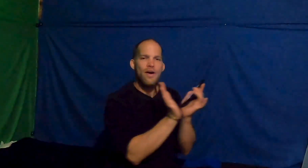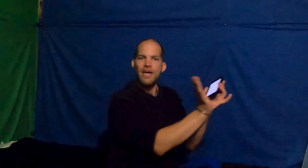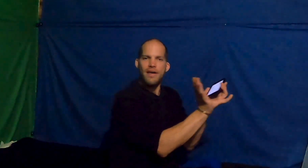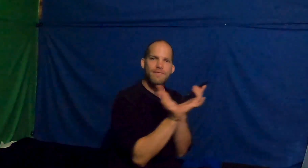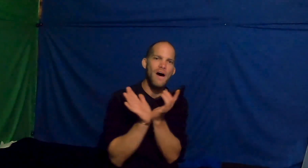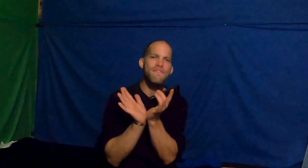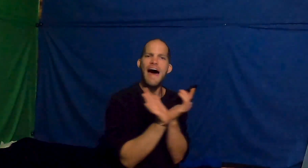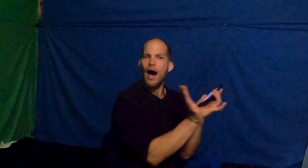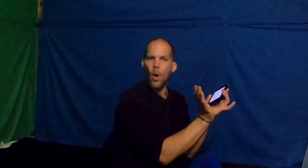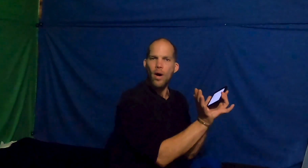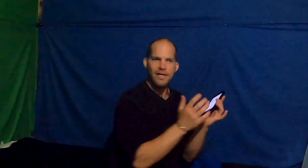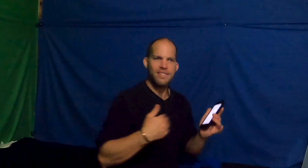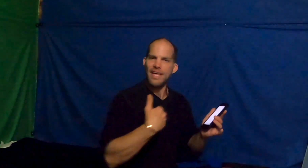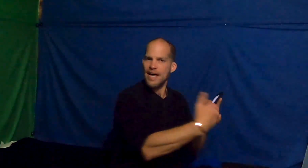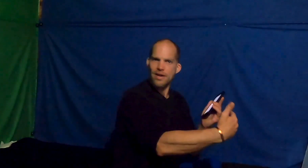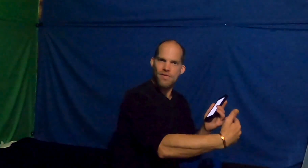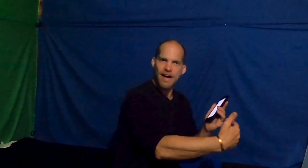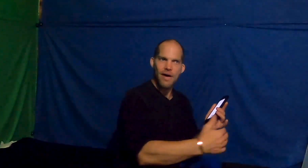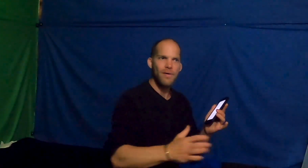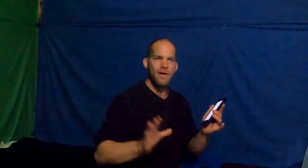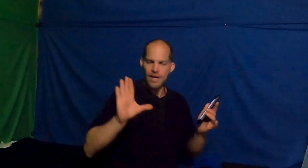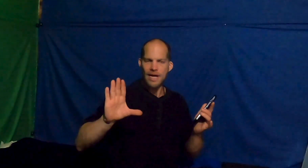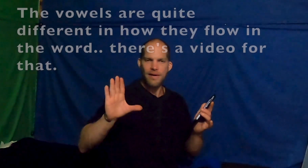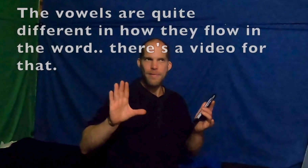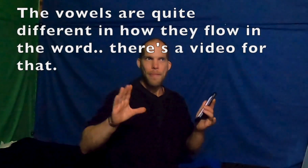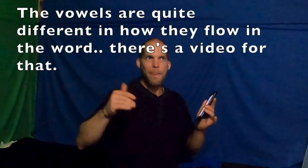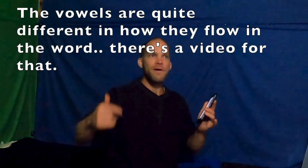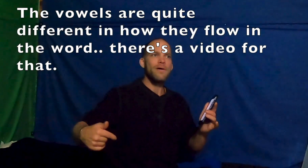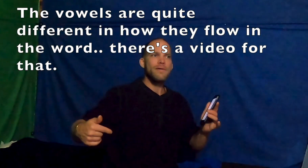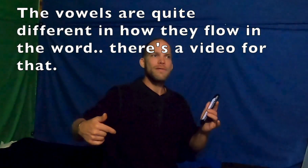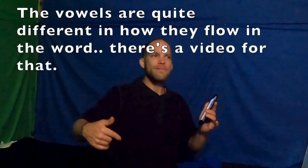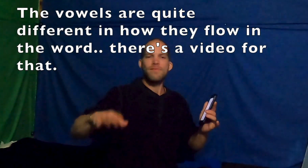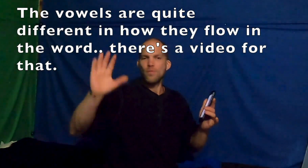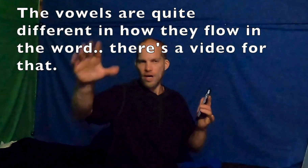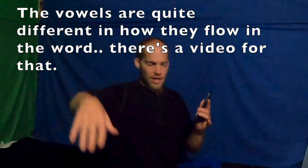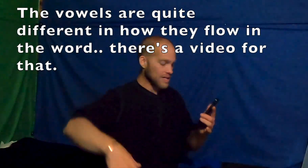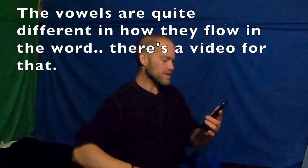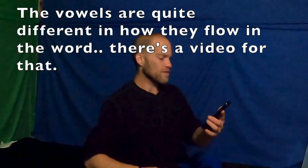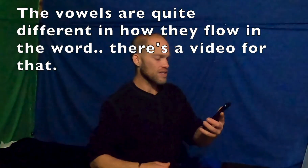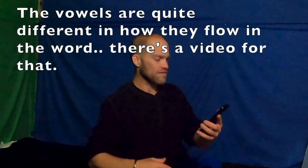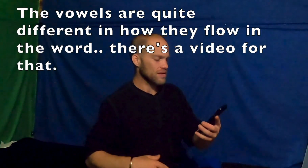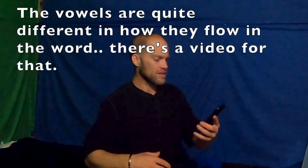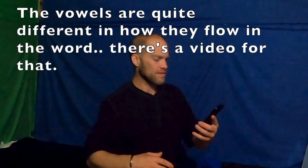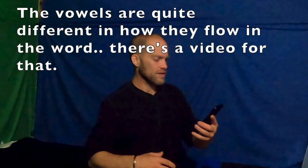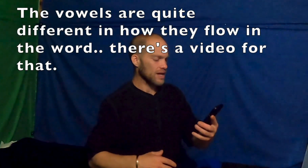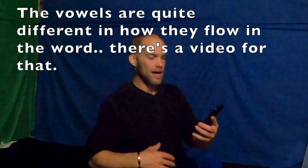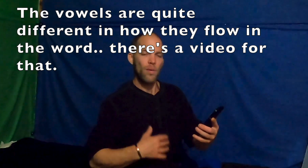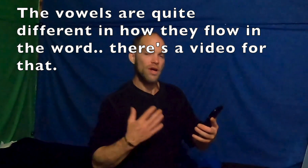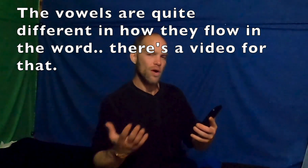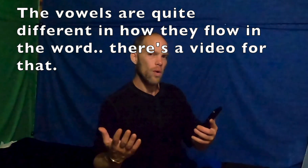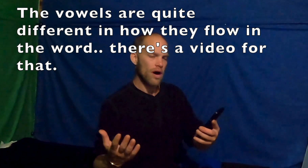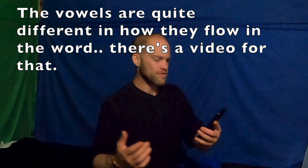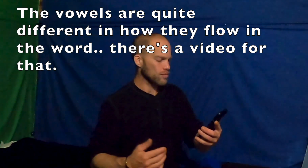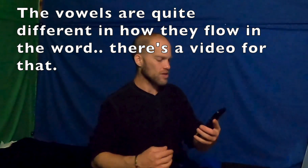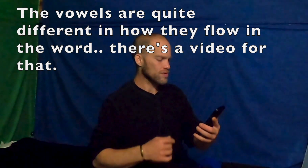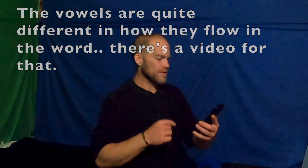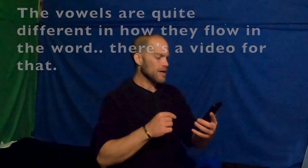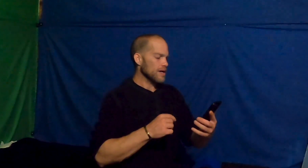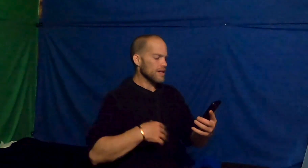carry a vowel until they hit another vowel. Like, we'll get into that stuff on a different thing. I don't want to go off too much. I got a